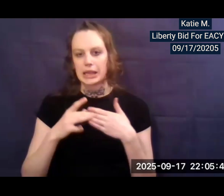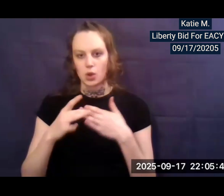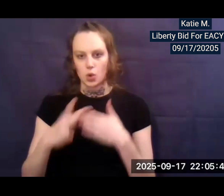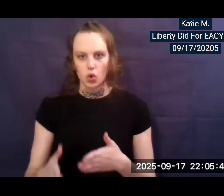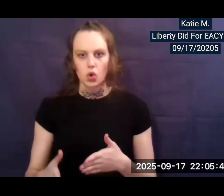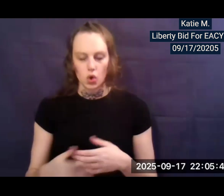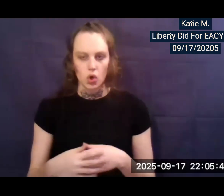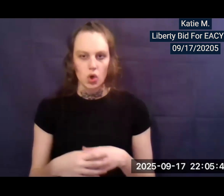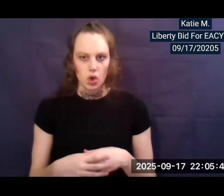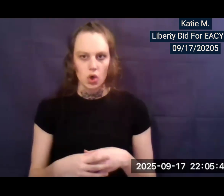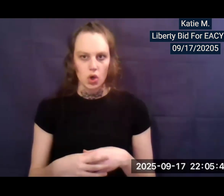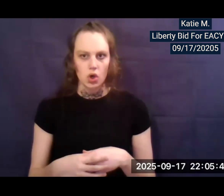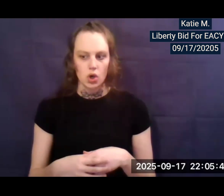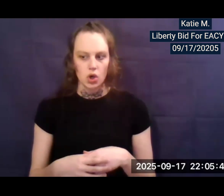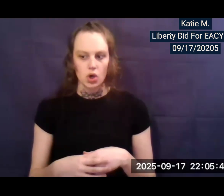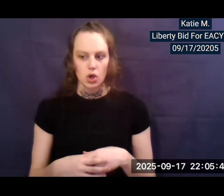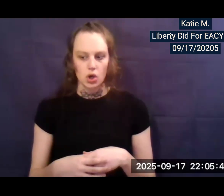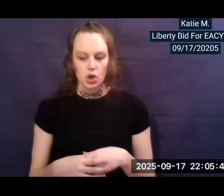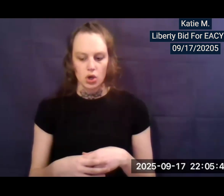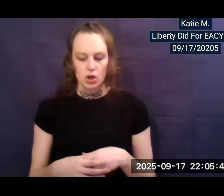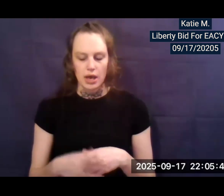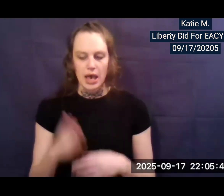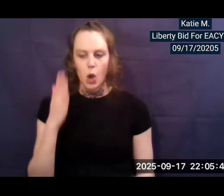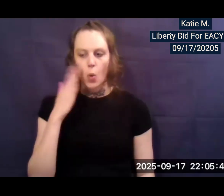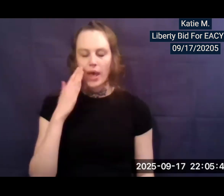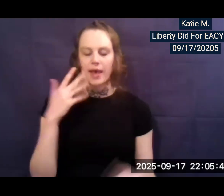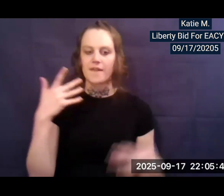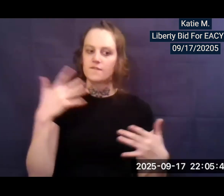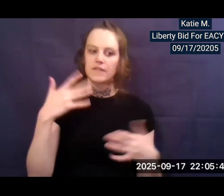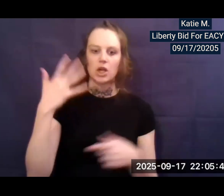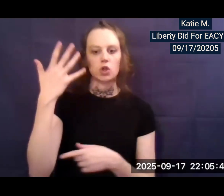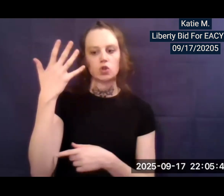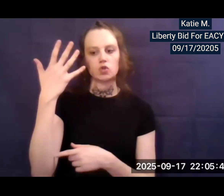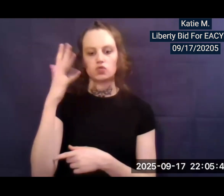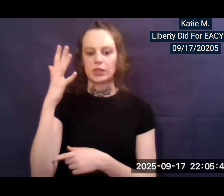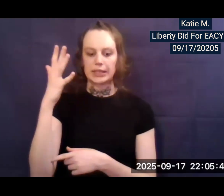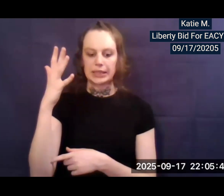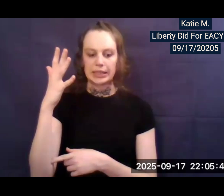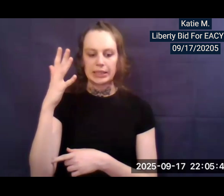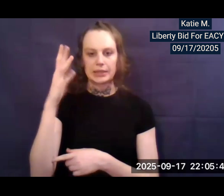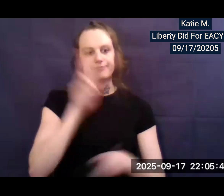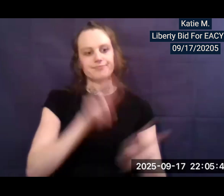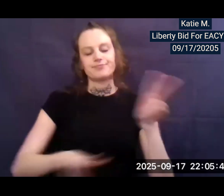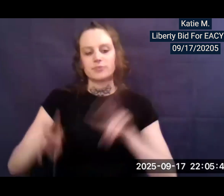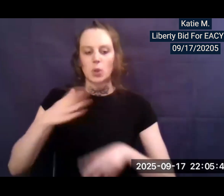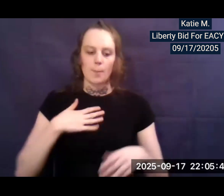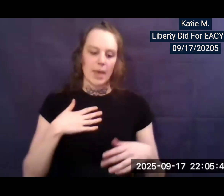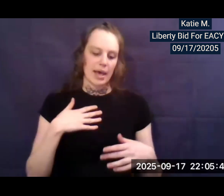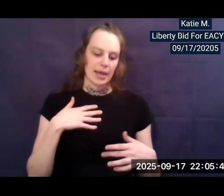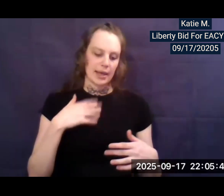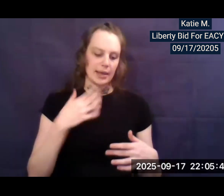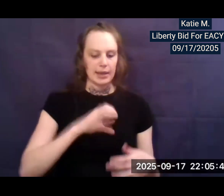and just like look at fear trees and and look at my inventory and just try to work this program one day at a